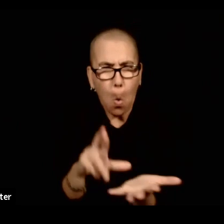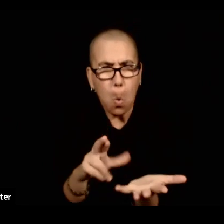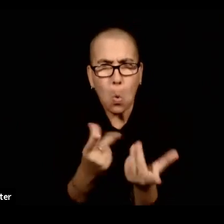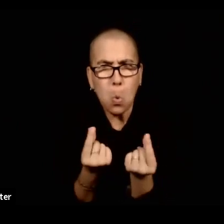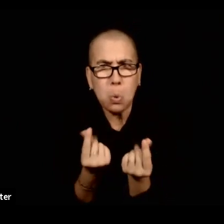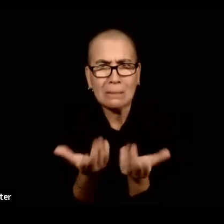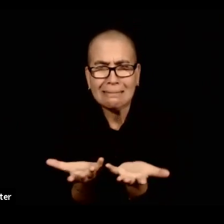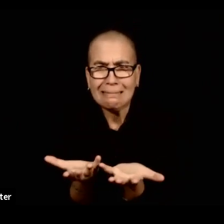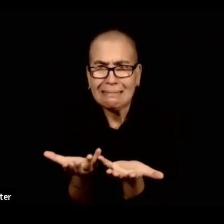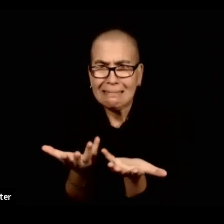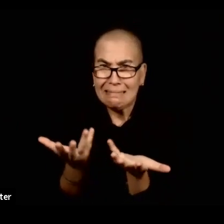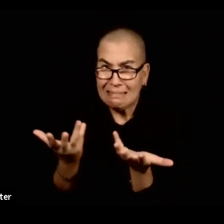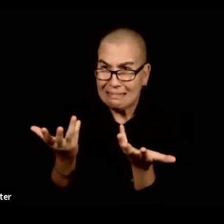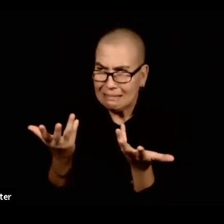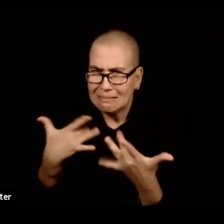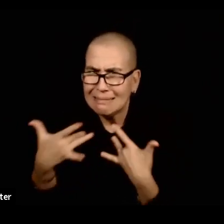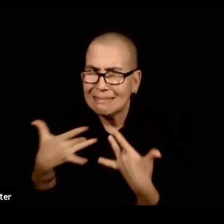quarantine?